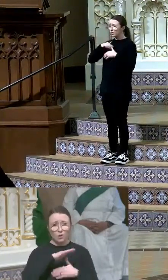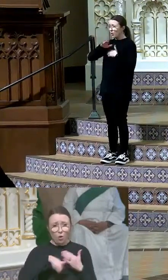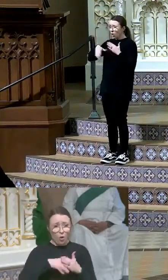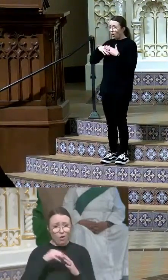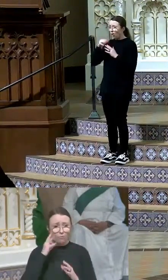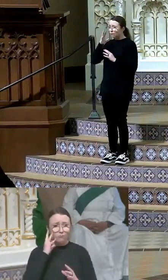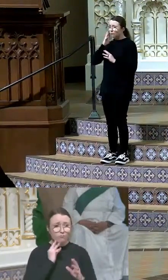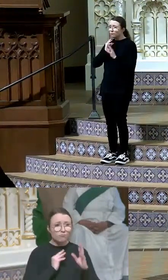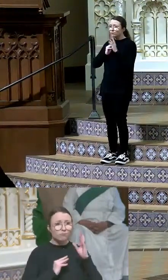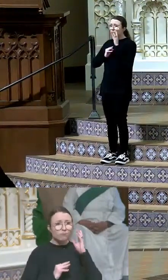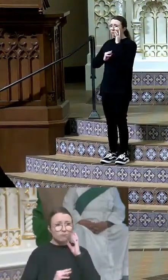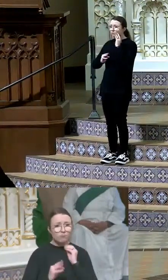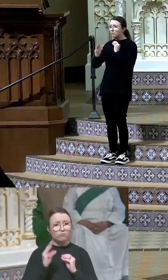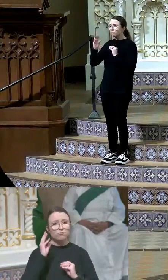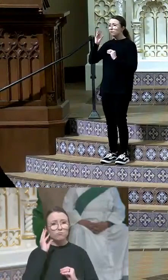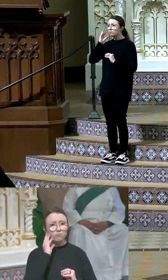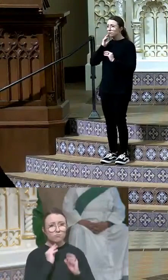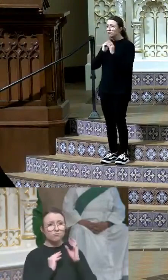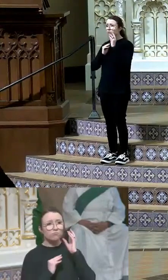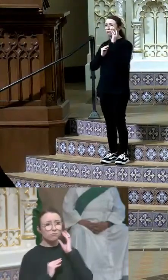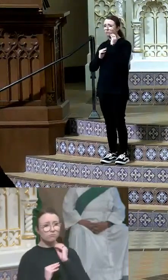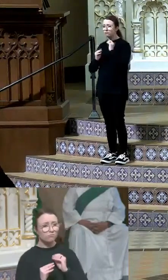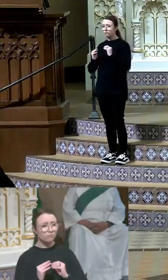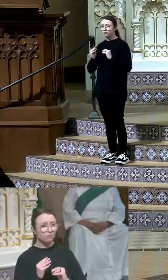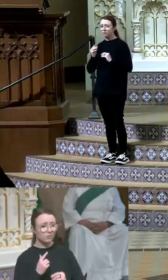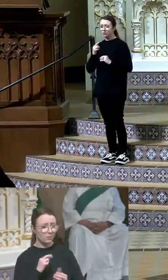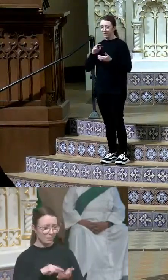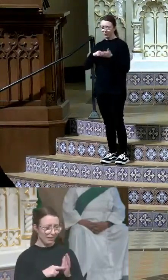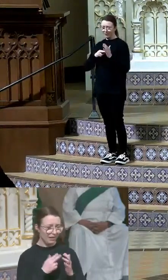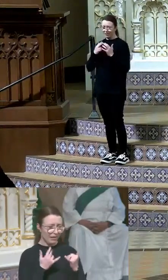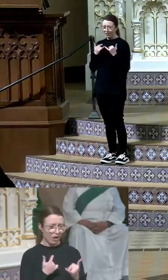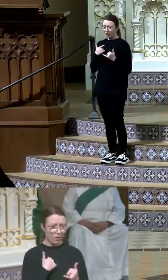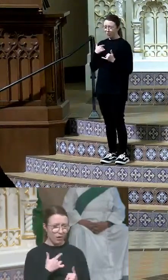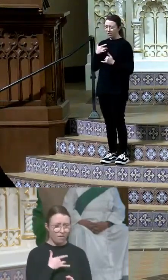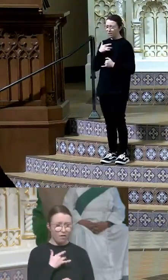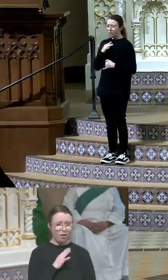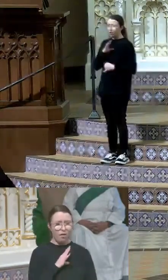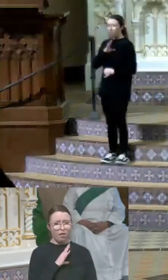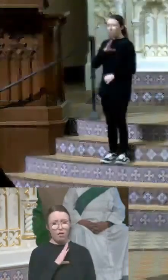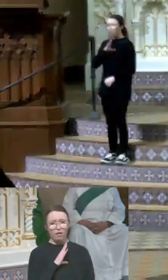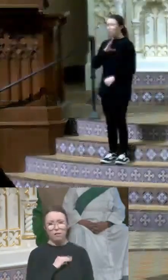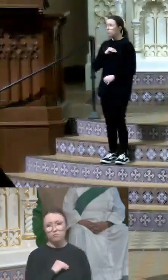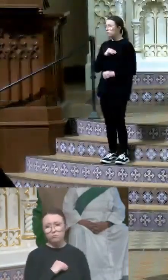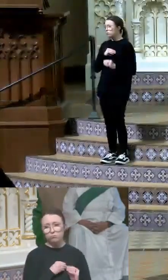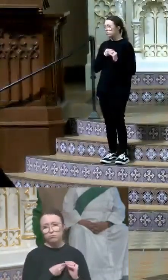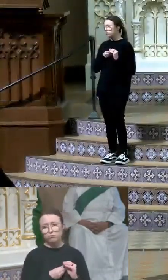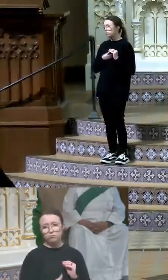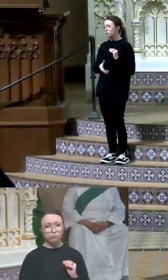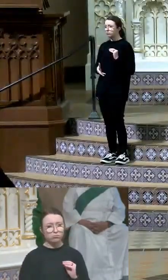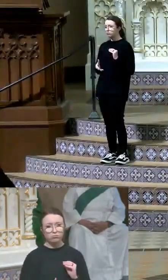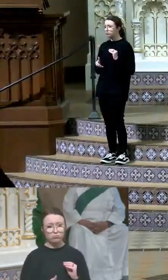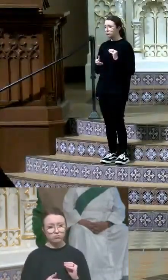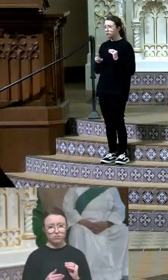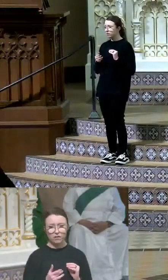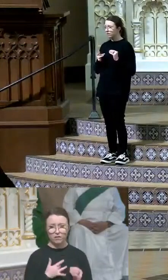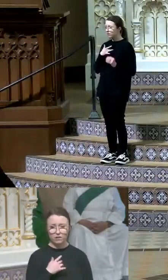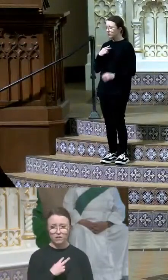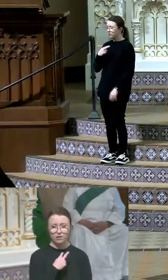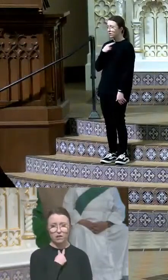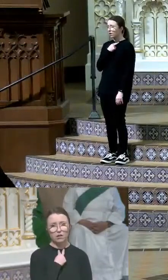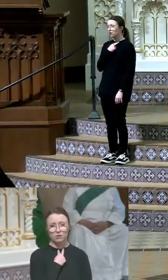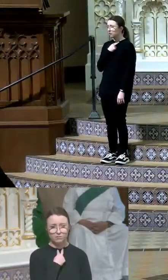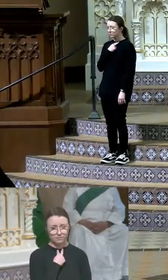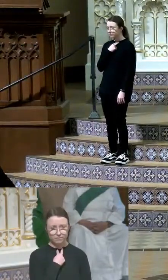that will leave us with a fever that will just put us down and keep us out. How do we